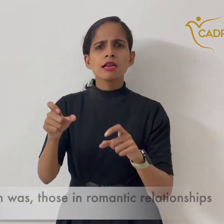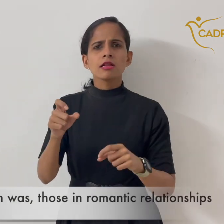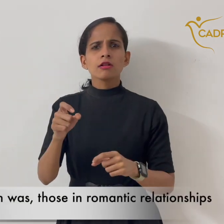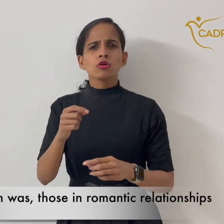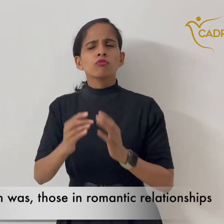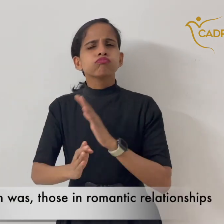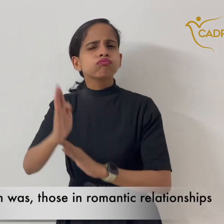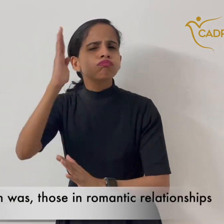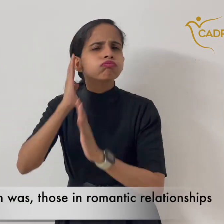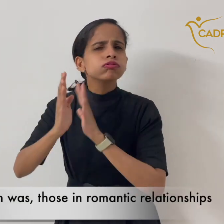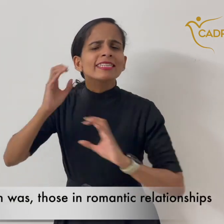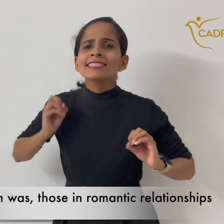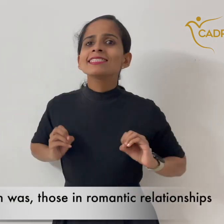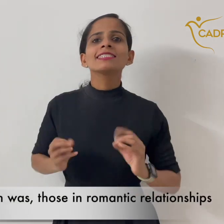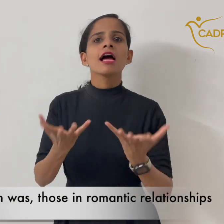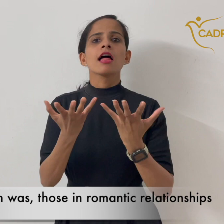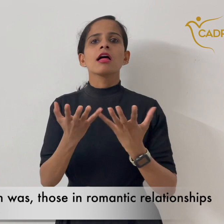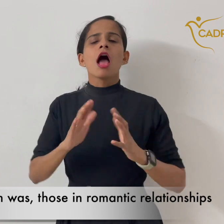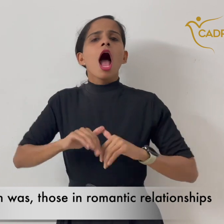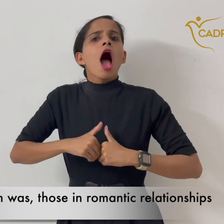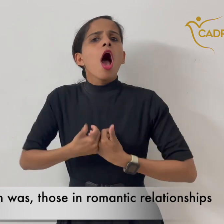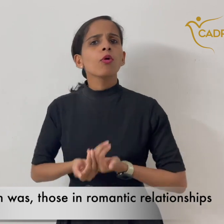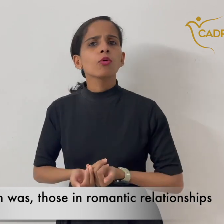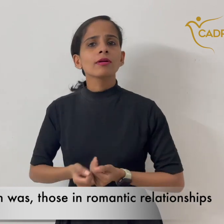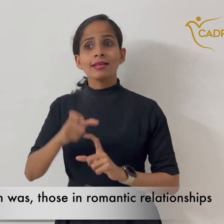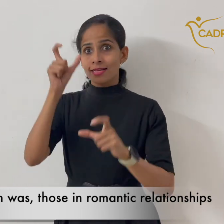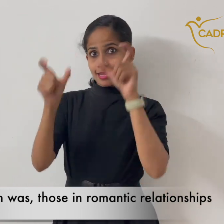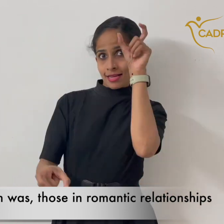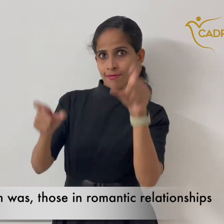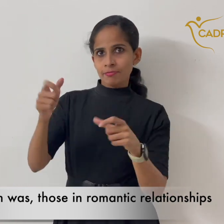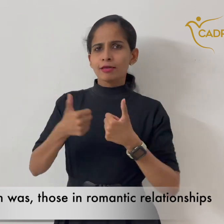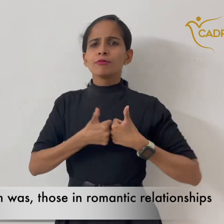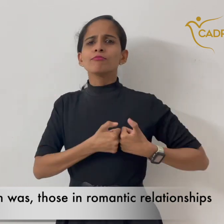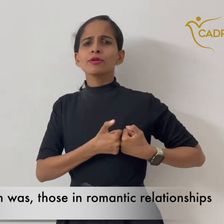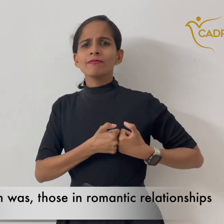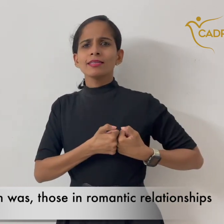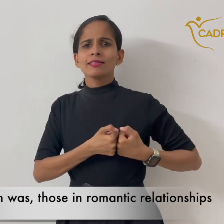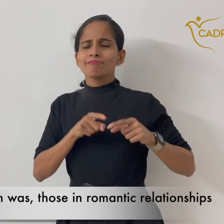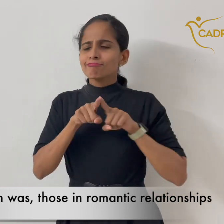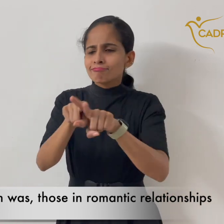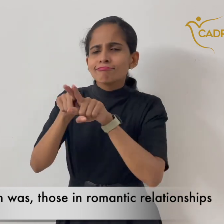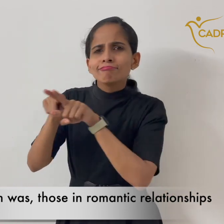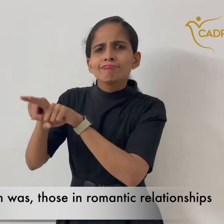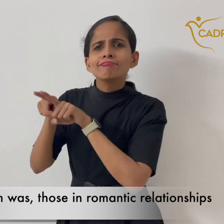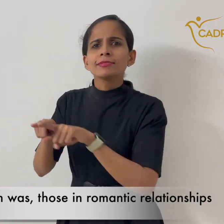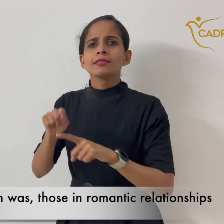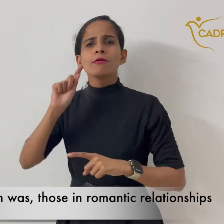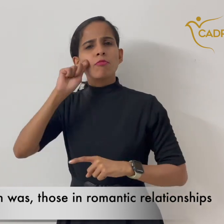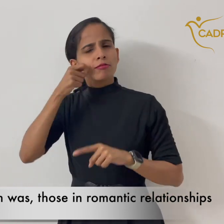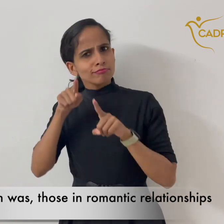The way it all began was those in romantic relationships